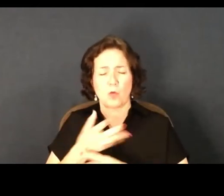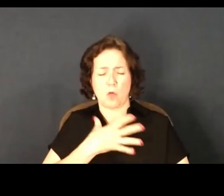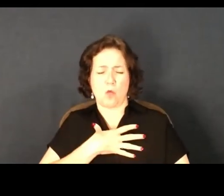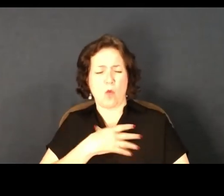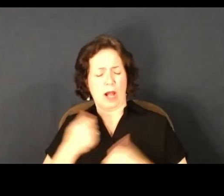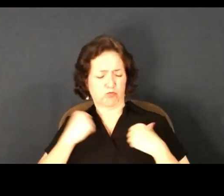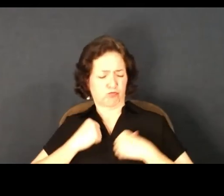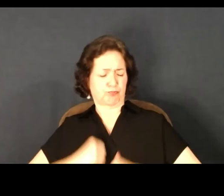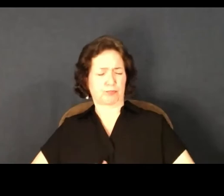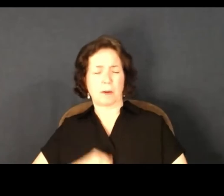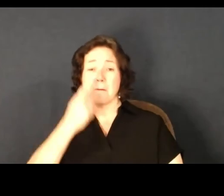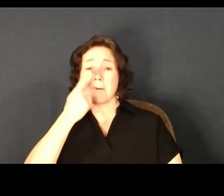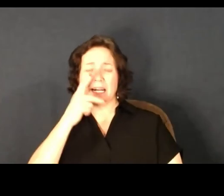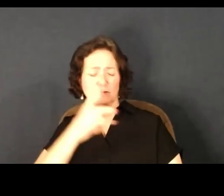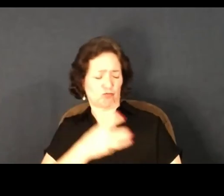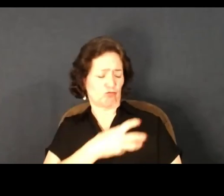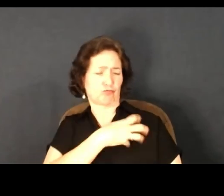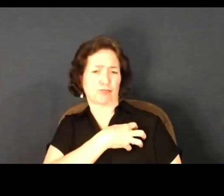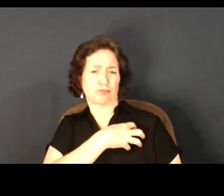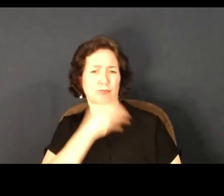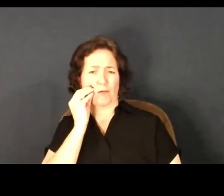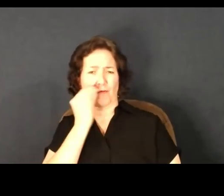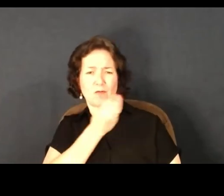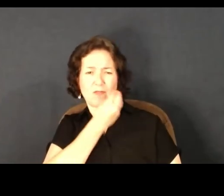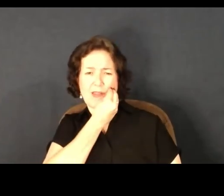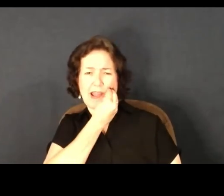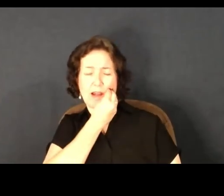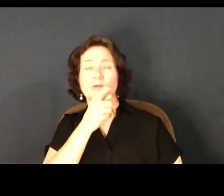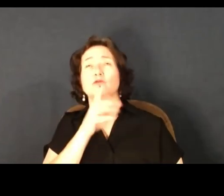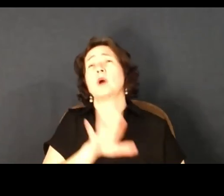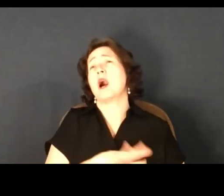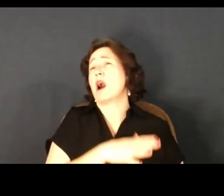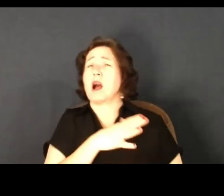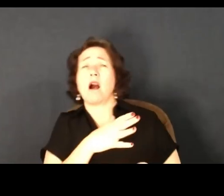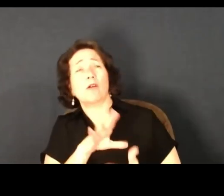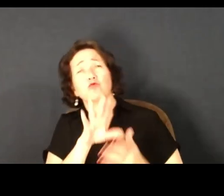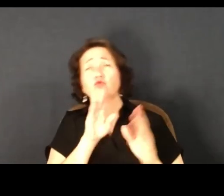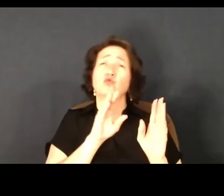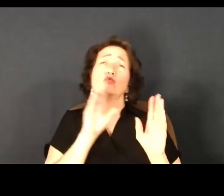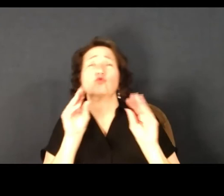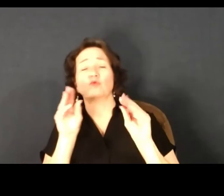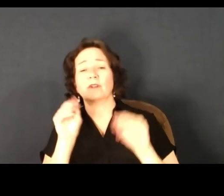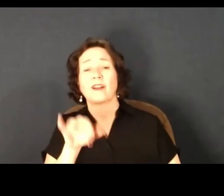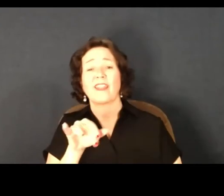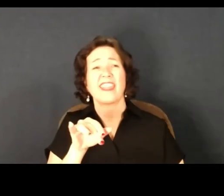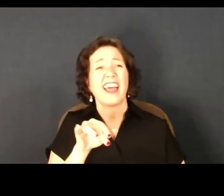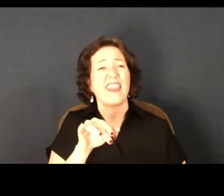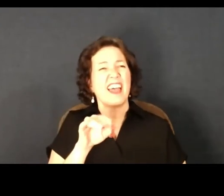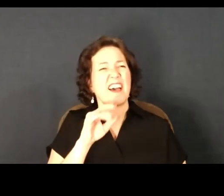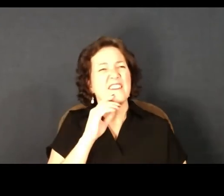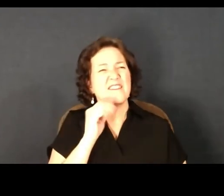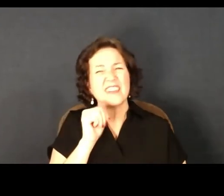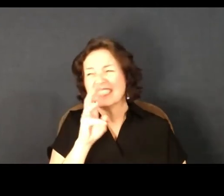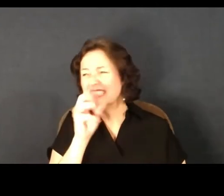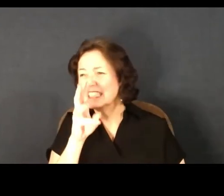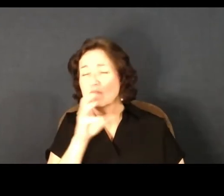with pink carnations in the lapels when they sang. 15-year-old girls would follow my brother home from